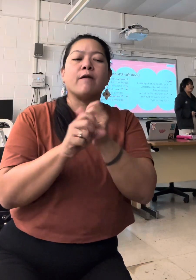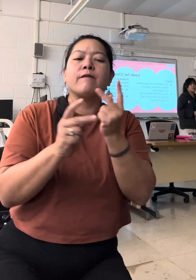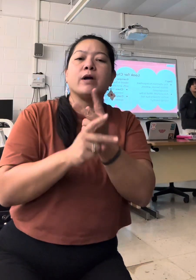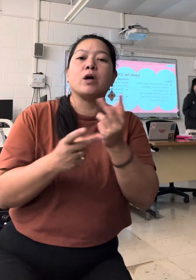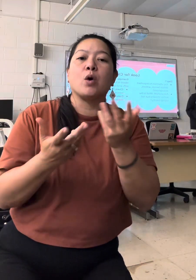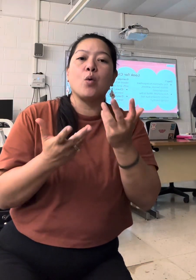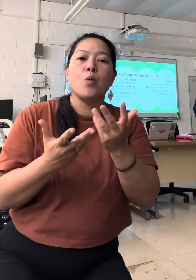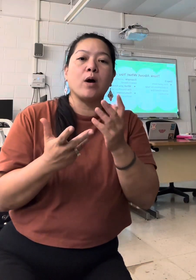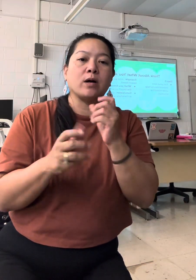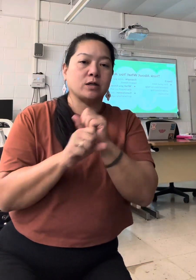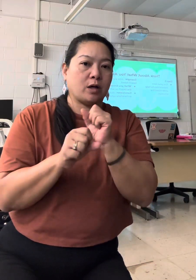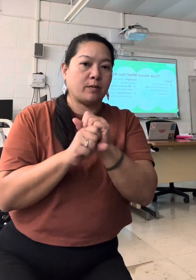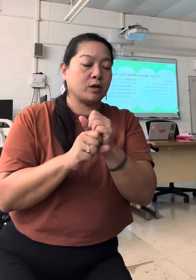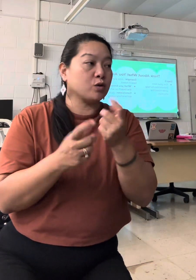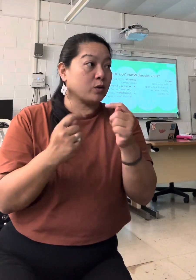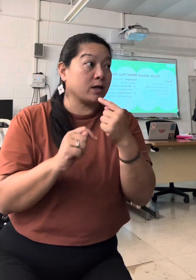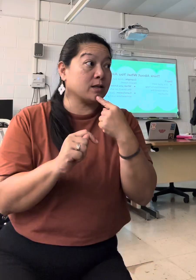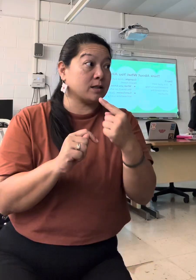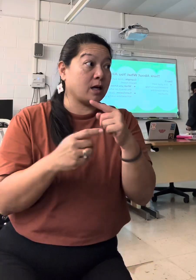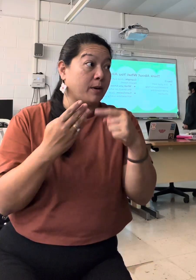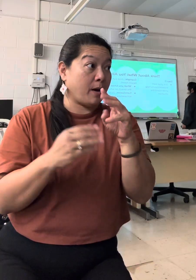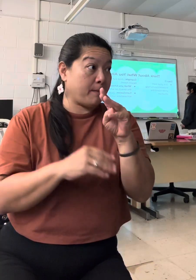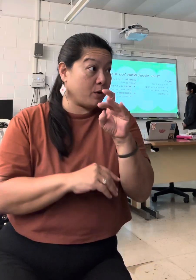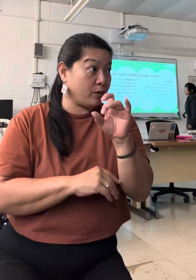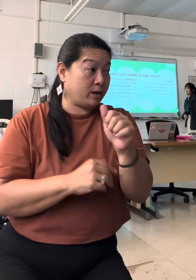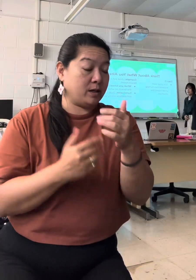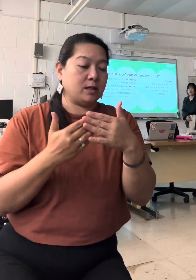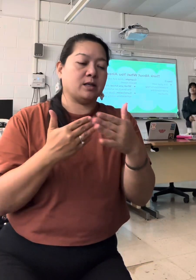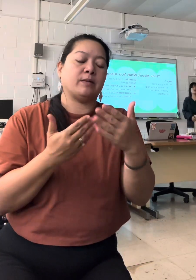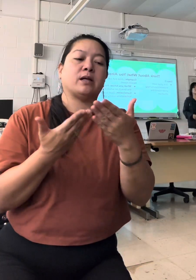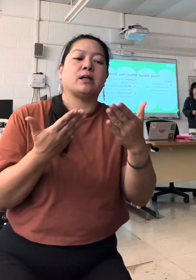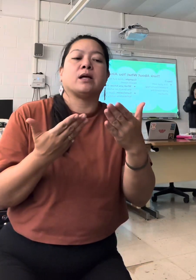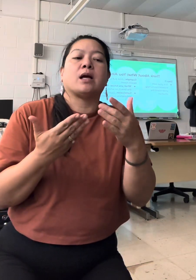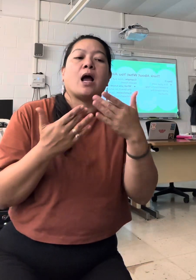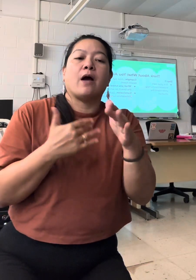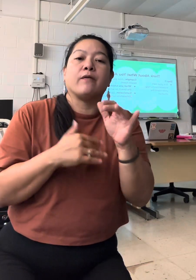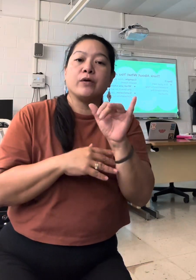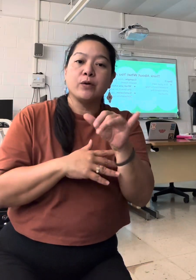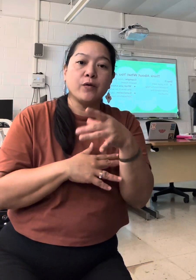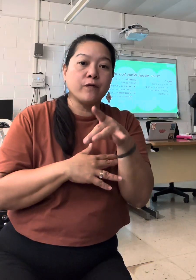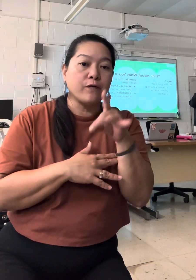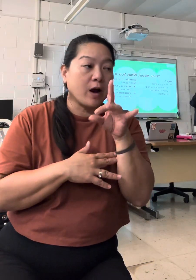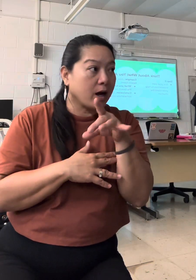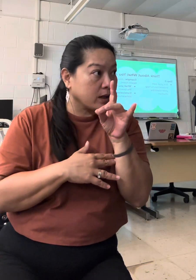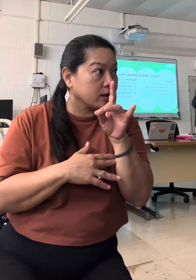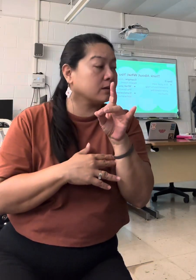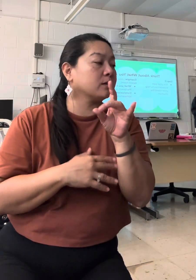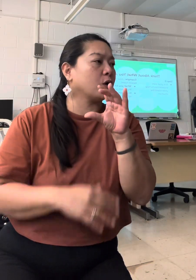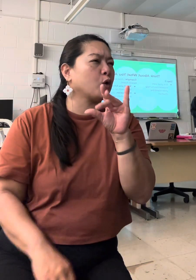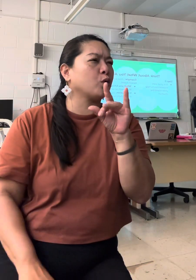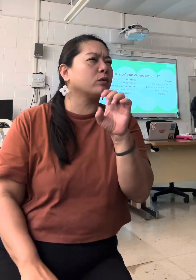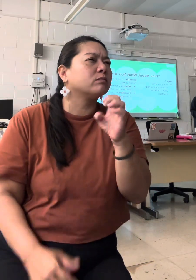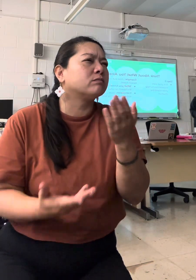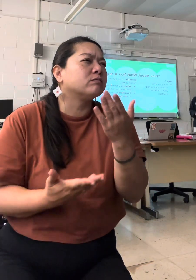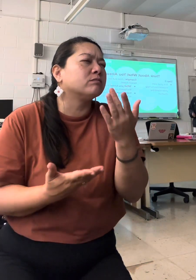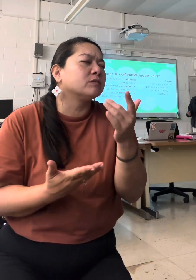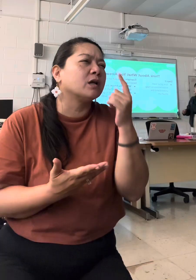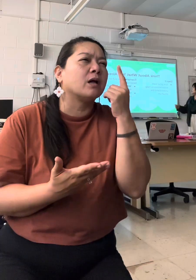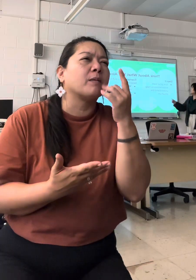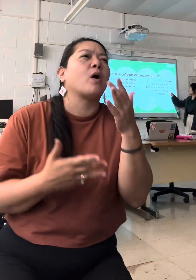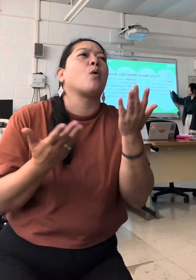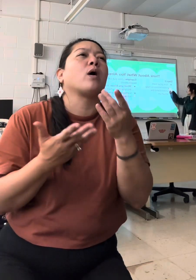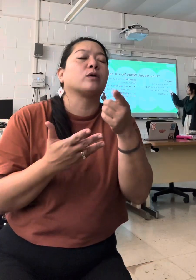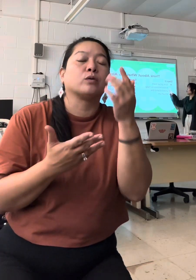say about Maria. Right? The second step is, after you find clues, think about what you already know.